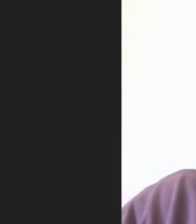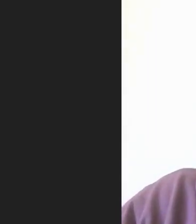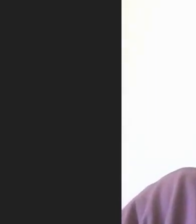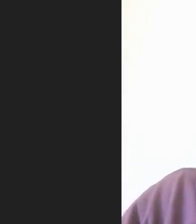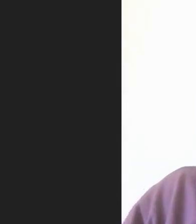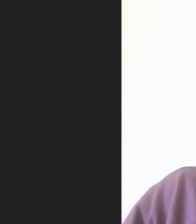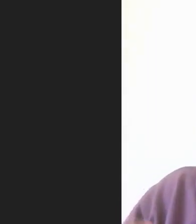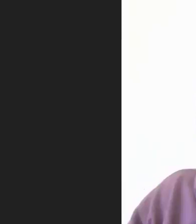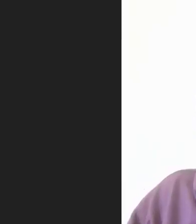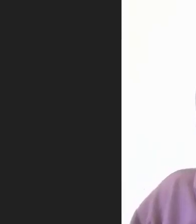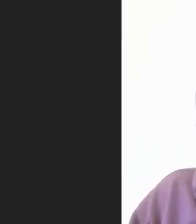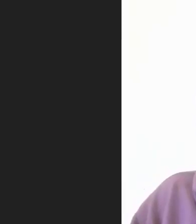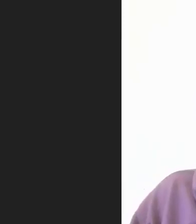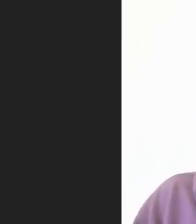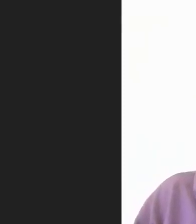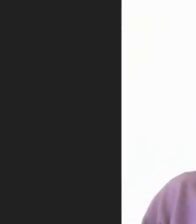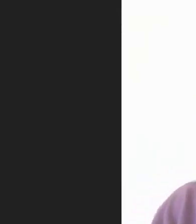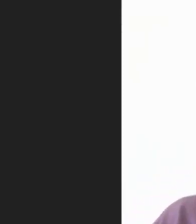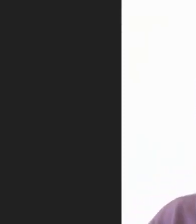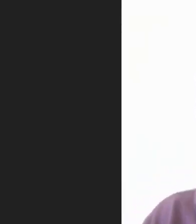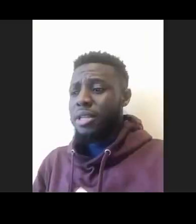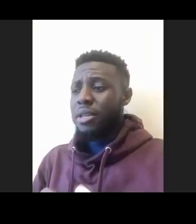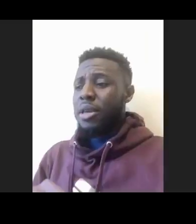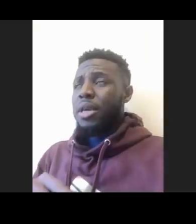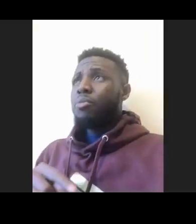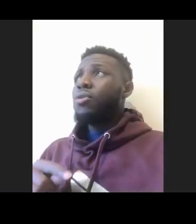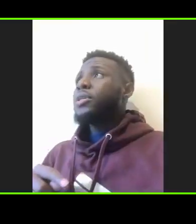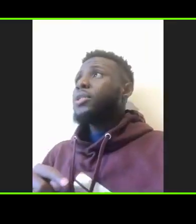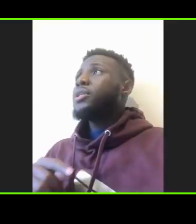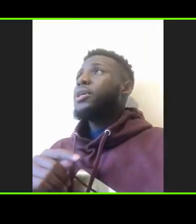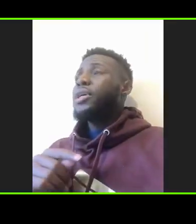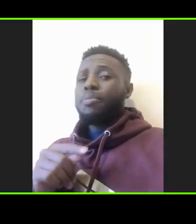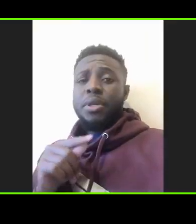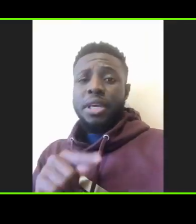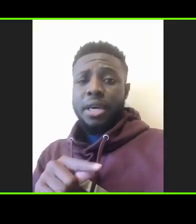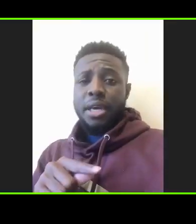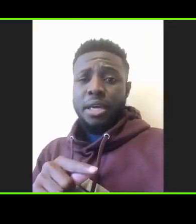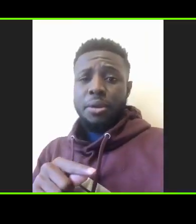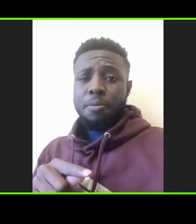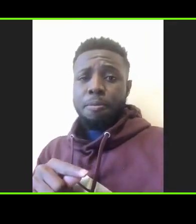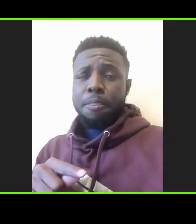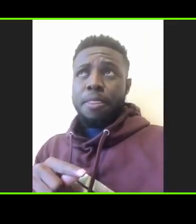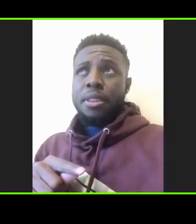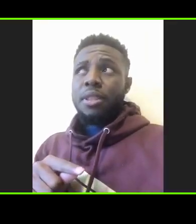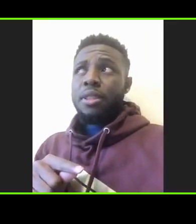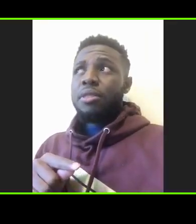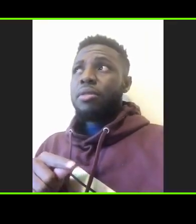school. Those are experiences that you should state, because here